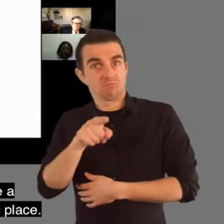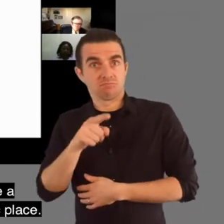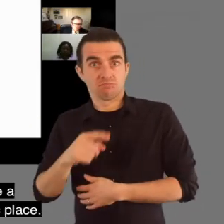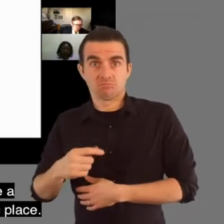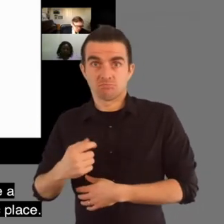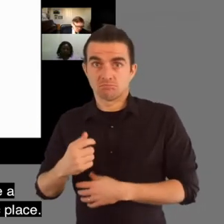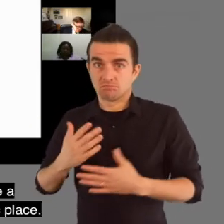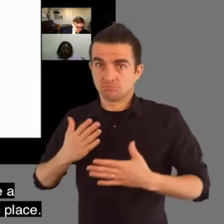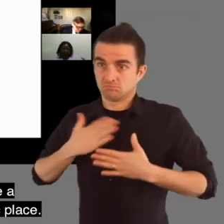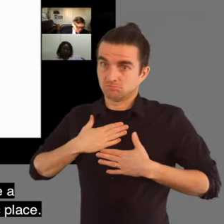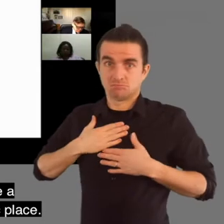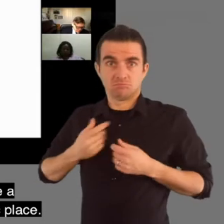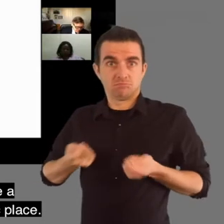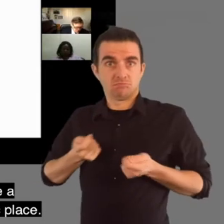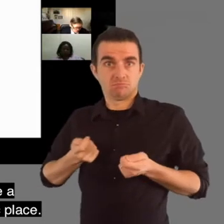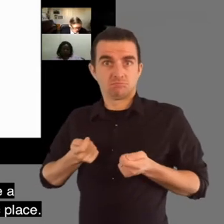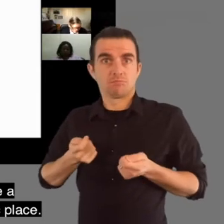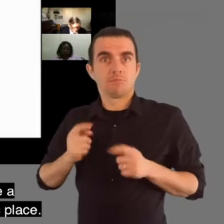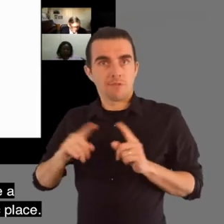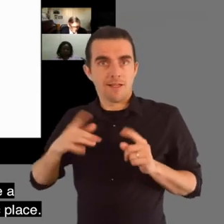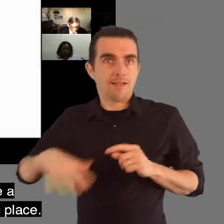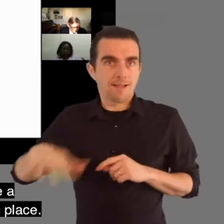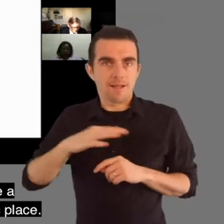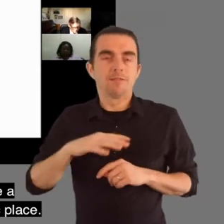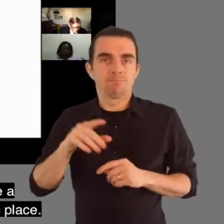barrier-free infrastructure, even if you are a private,